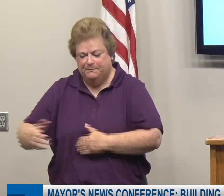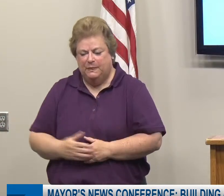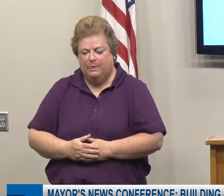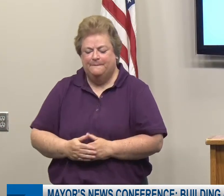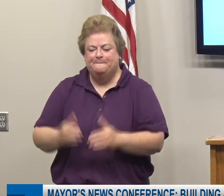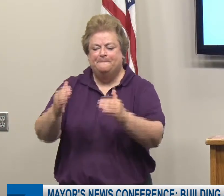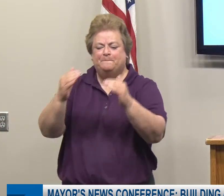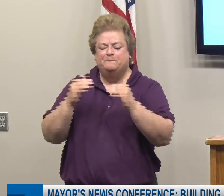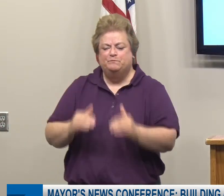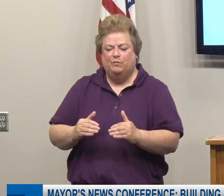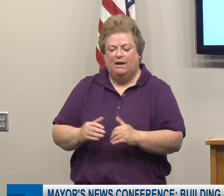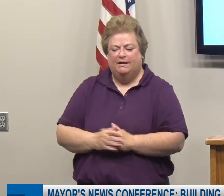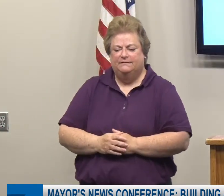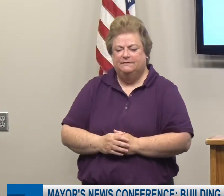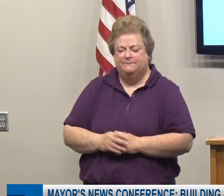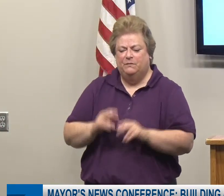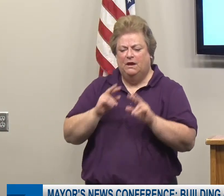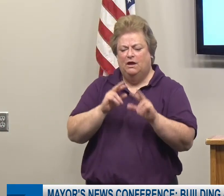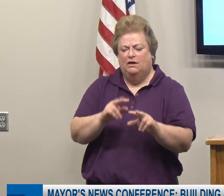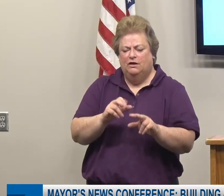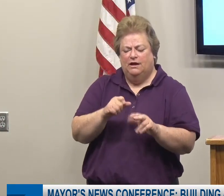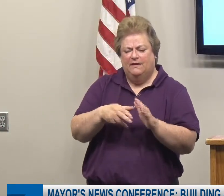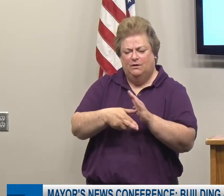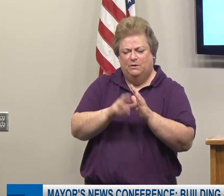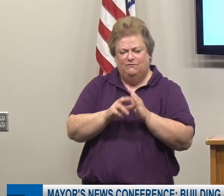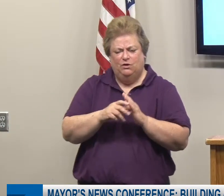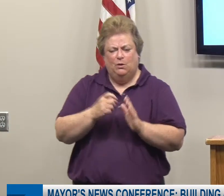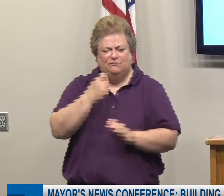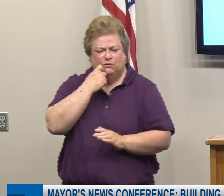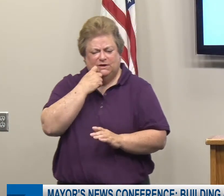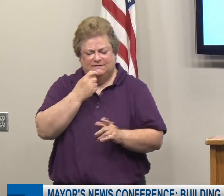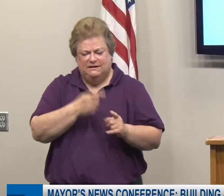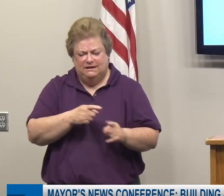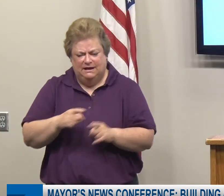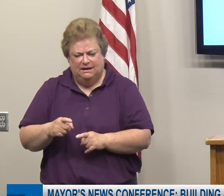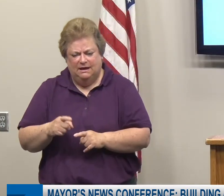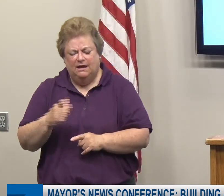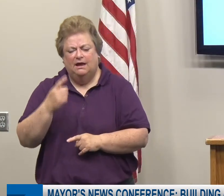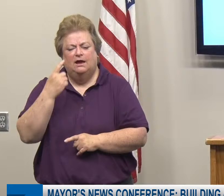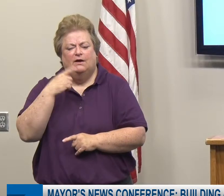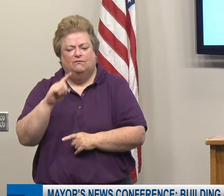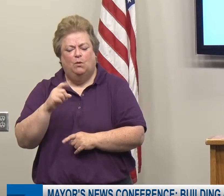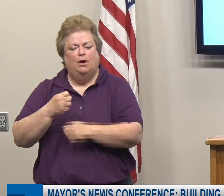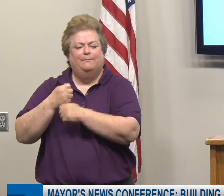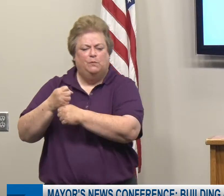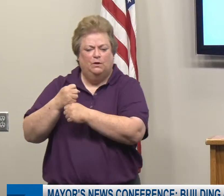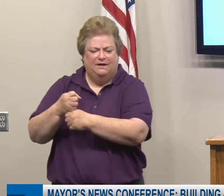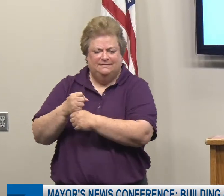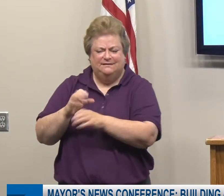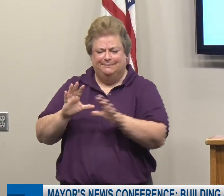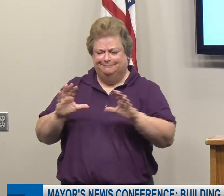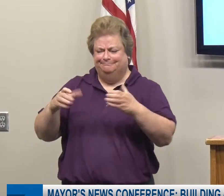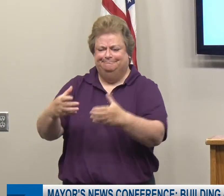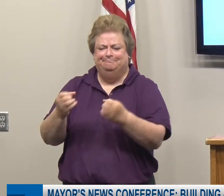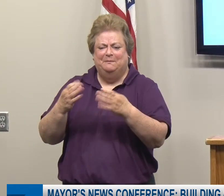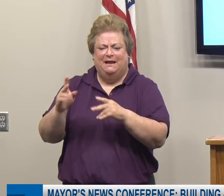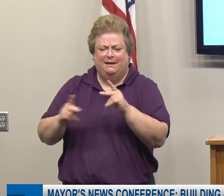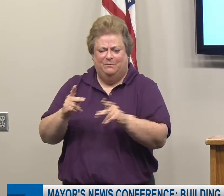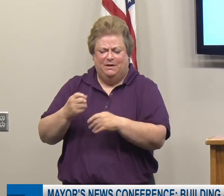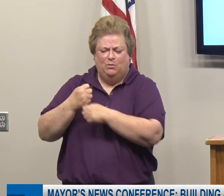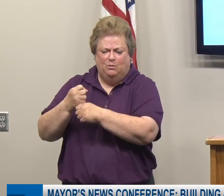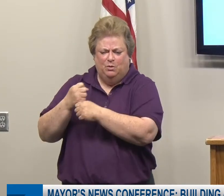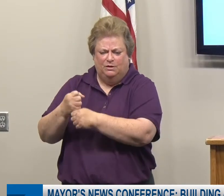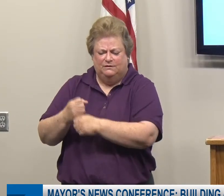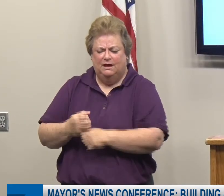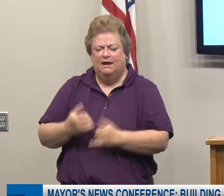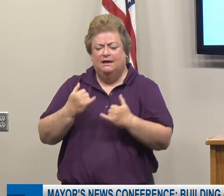Next, we turn to the review of recent incidents and LPD's protocols for mass demonstrations. LPD is currently reviewing